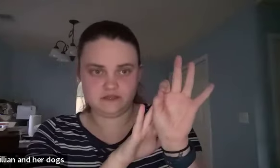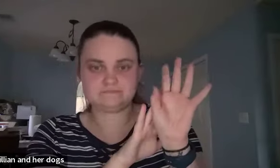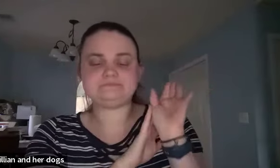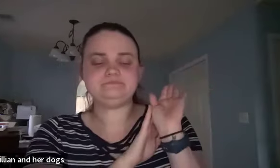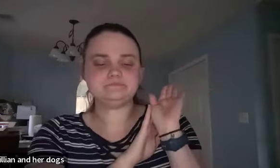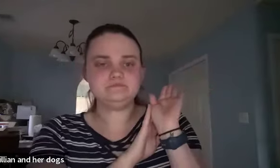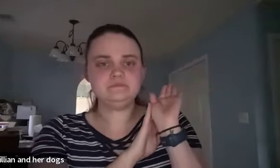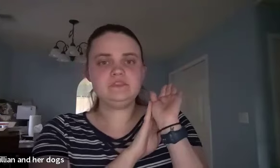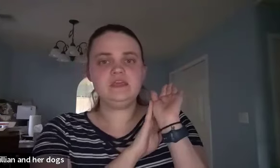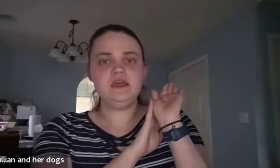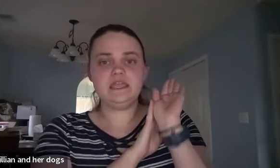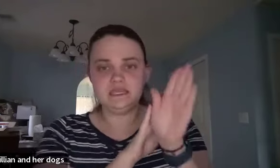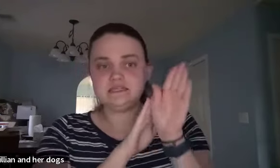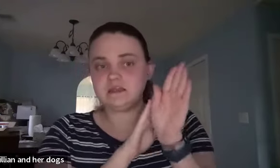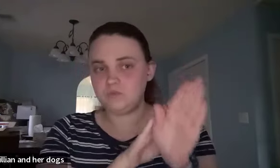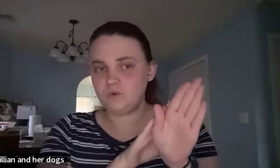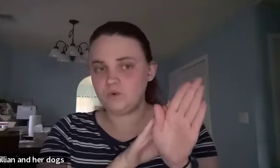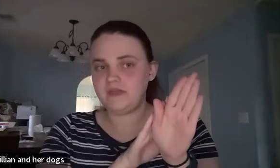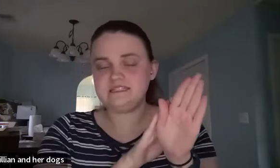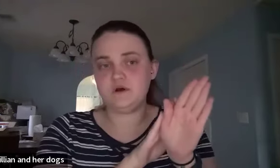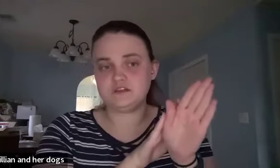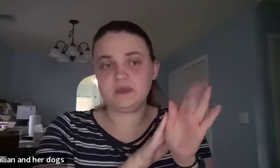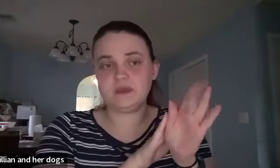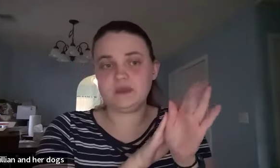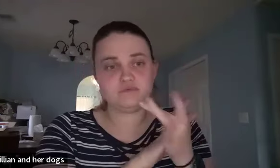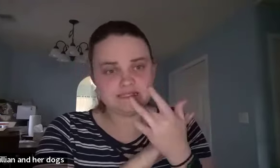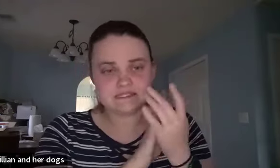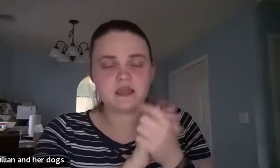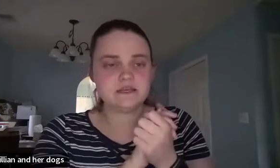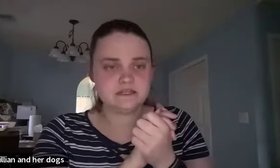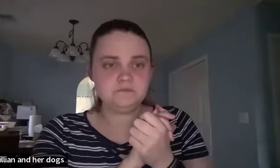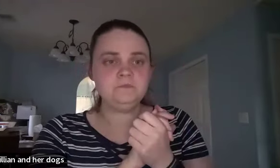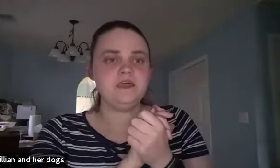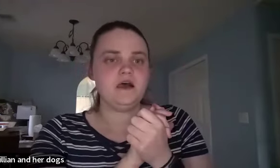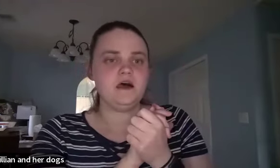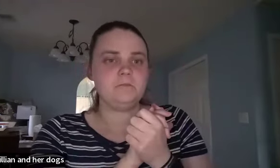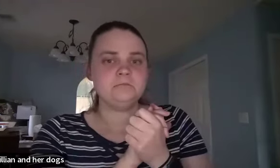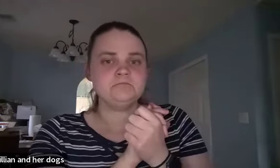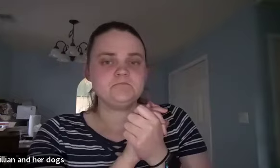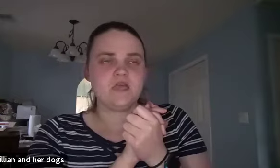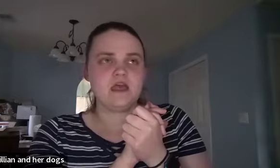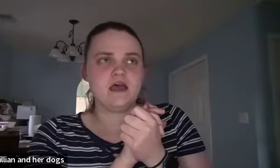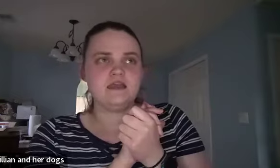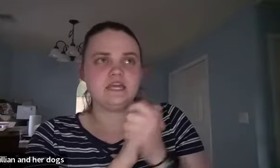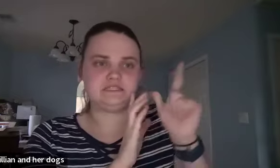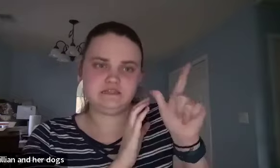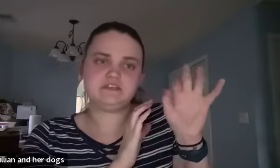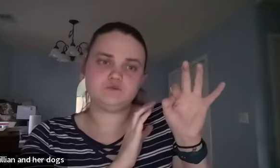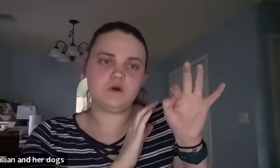of thing. It is more, that is still also a preference kind of deal. I see this